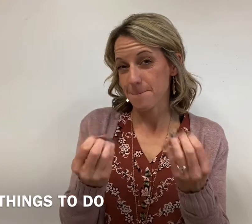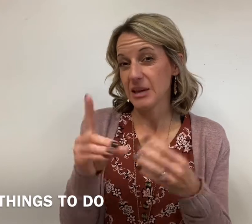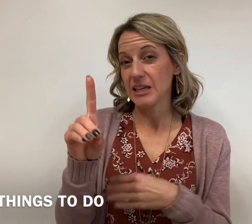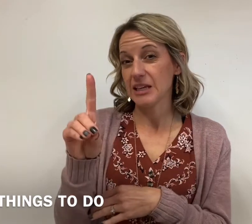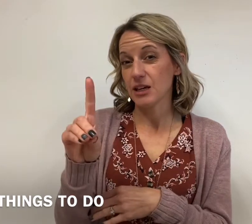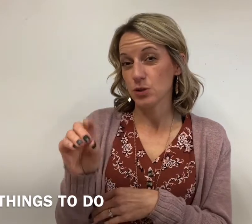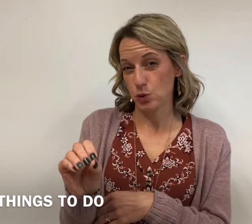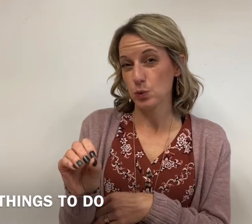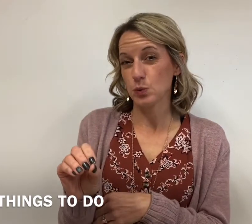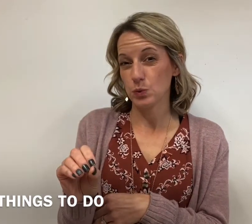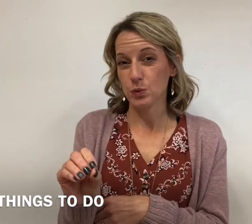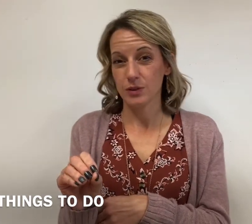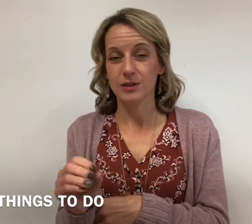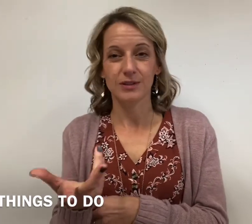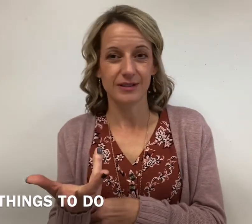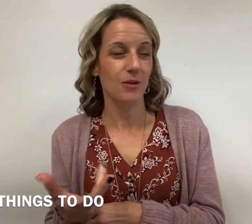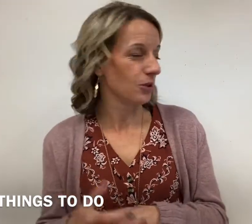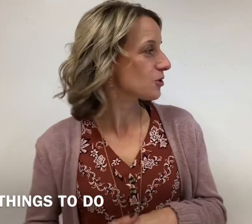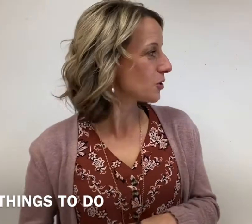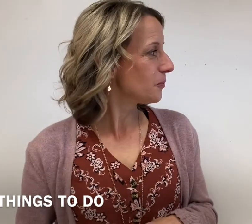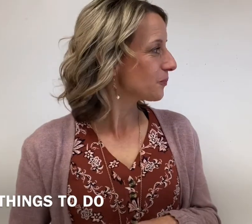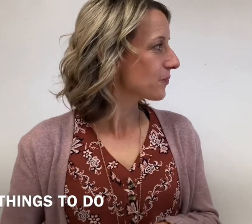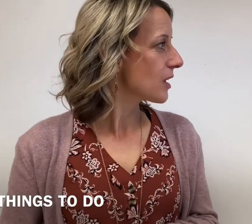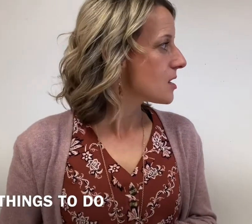many, do, that works too.